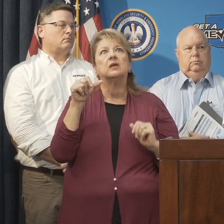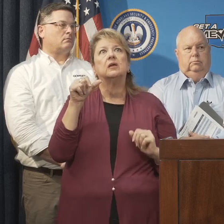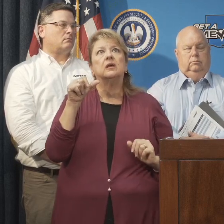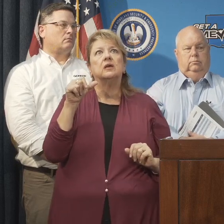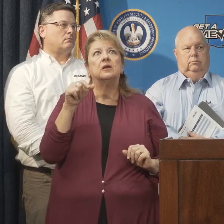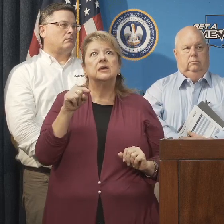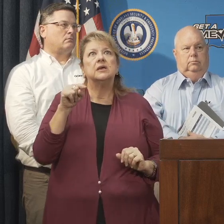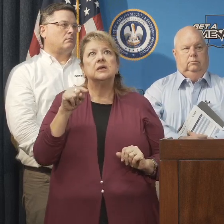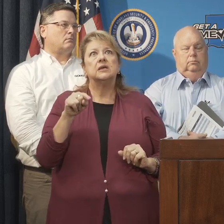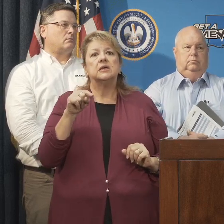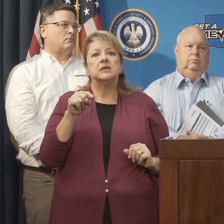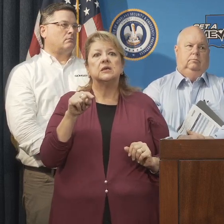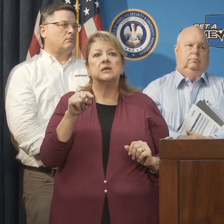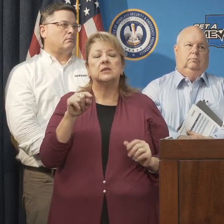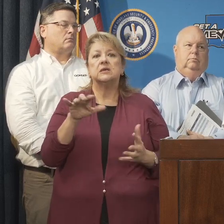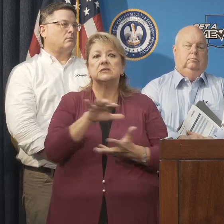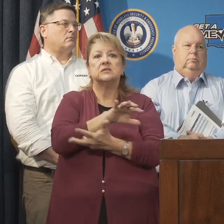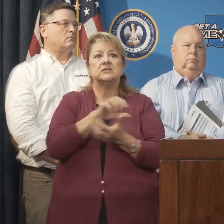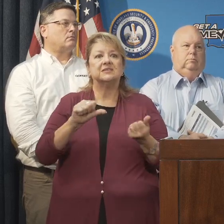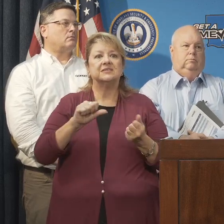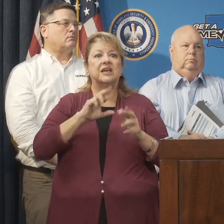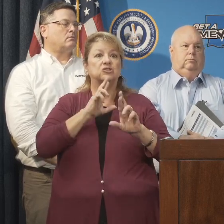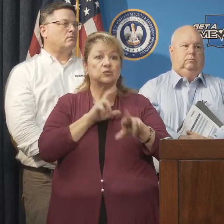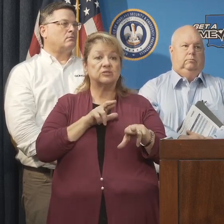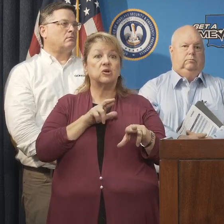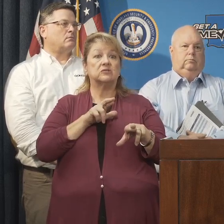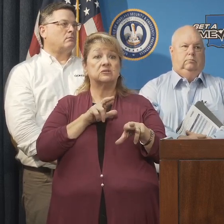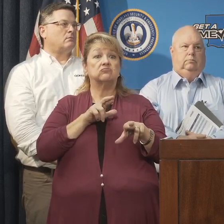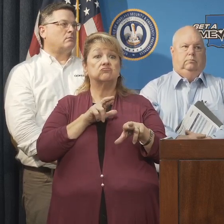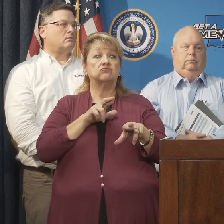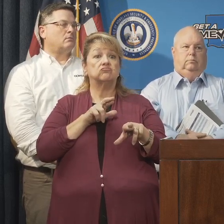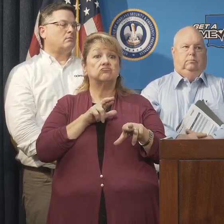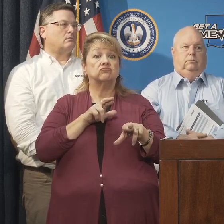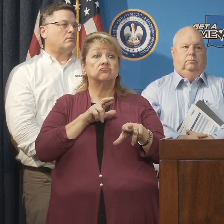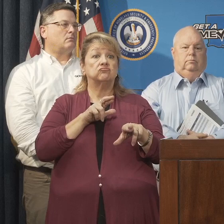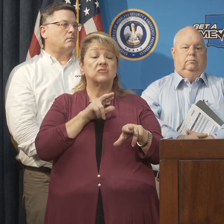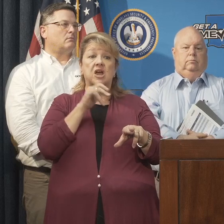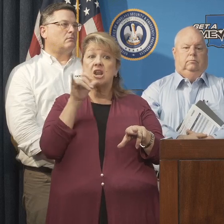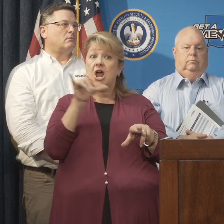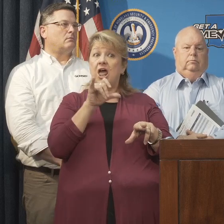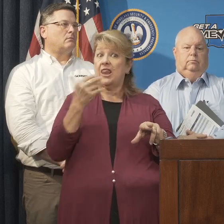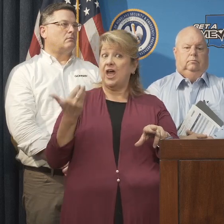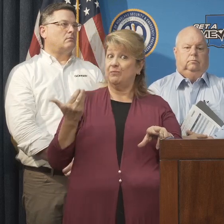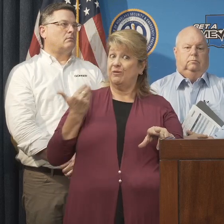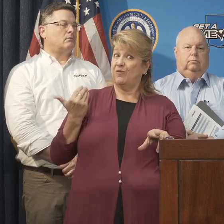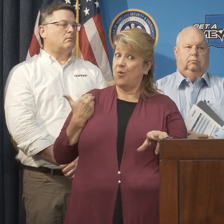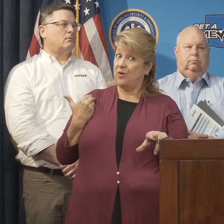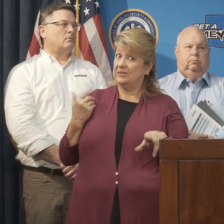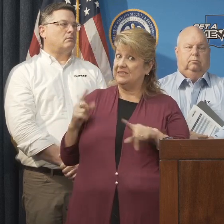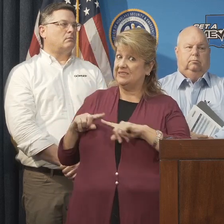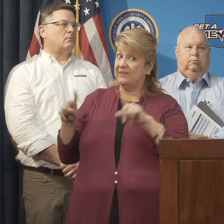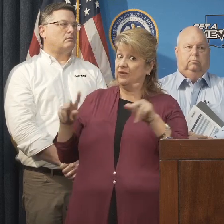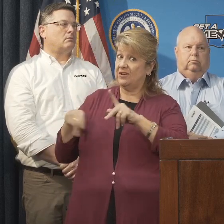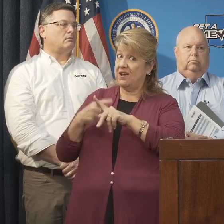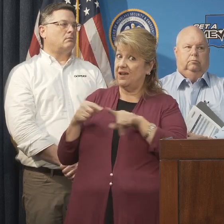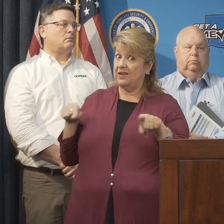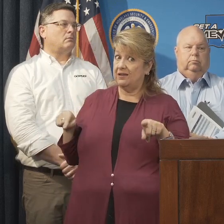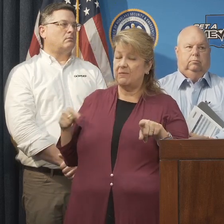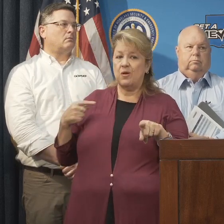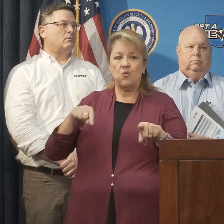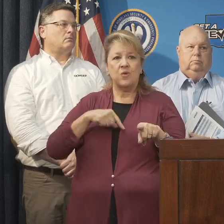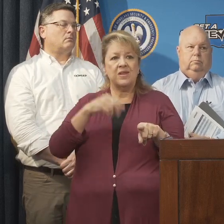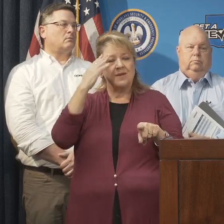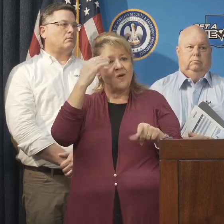this is a disaster response. It's unlike those that we typically engage in, but because we all know